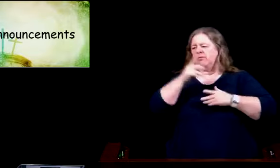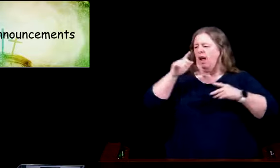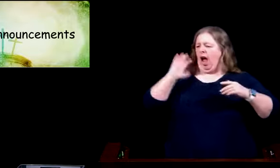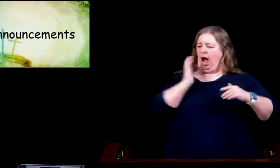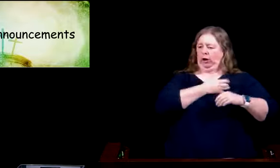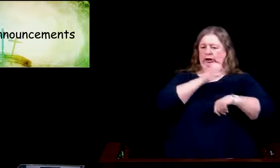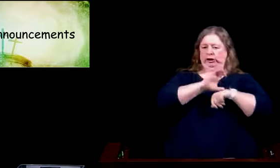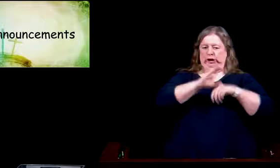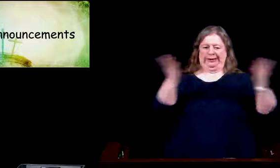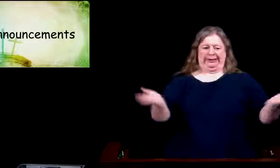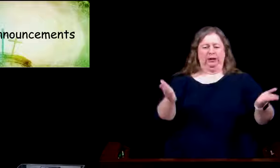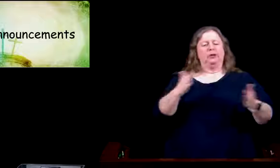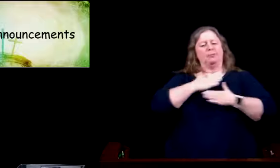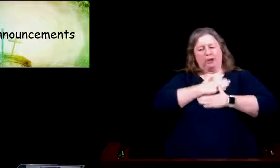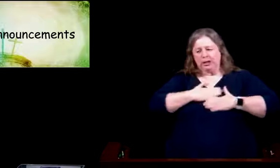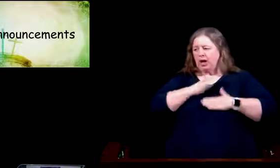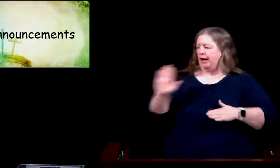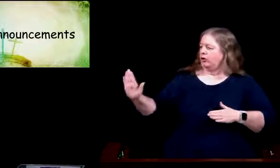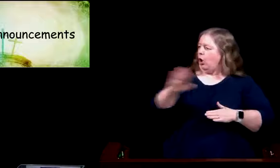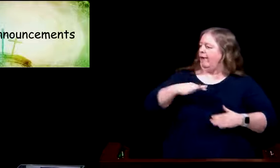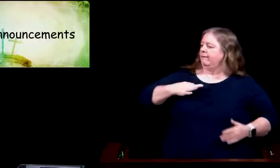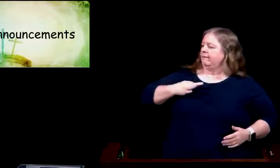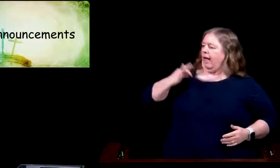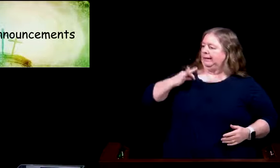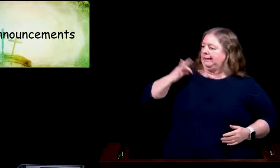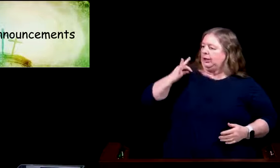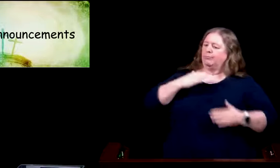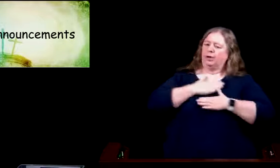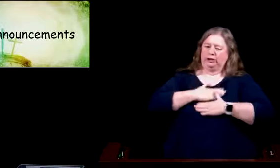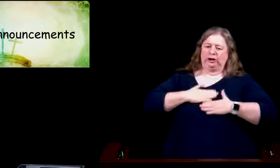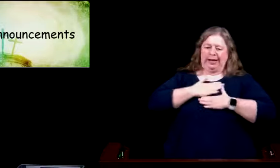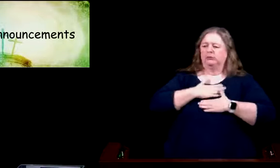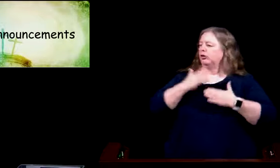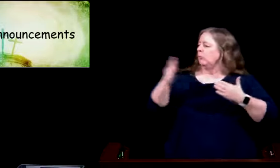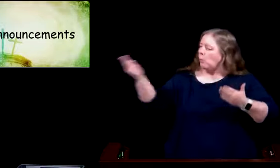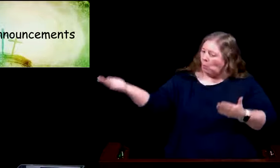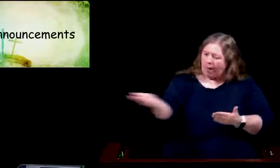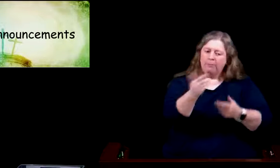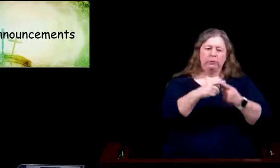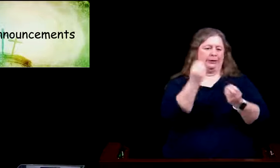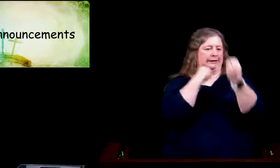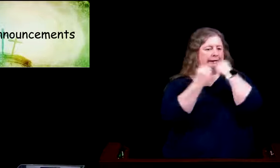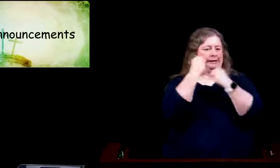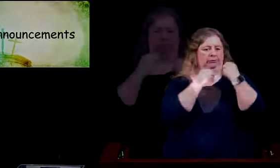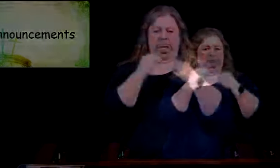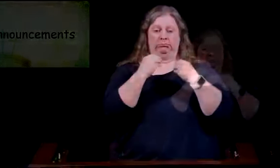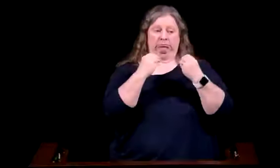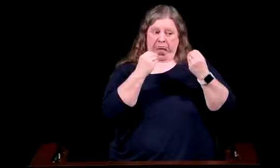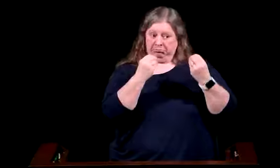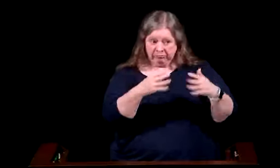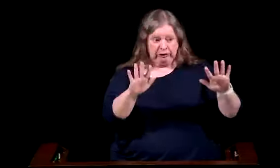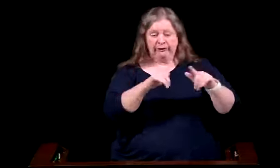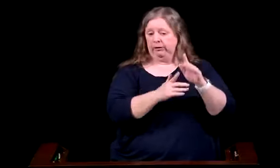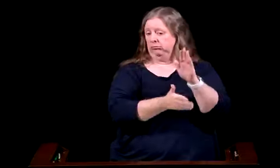Appreciation luncheon for our church working here. It's like a volunteer appreciation. So you are welcome to go